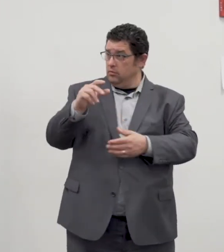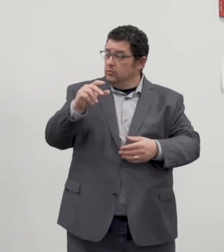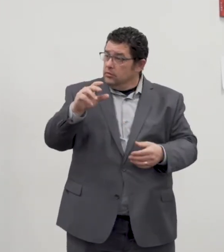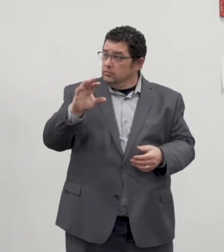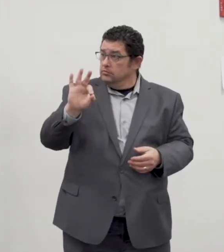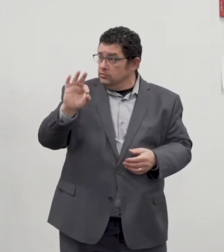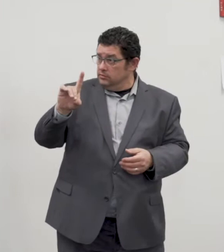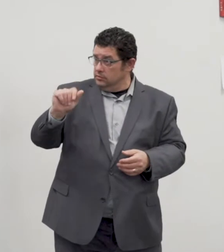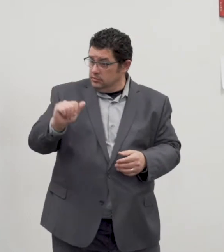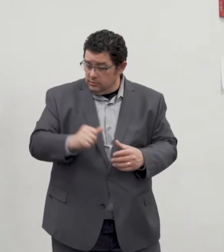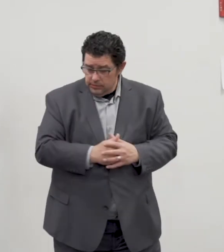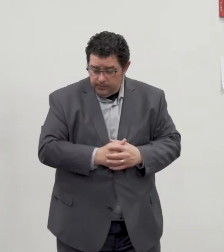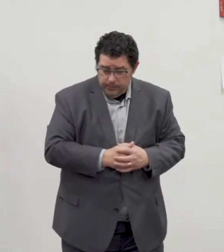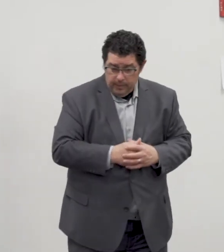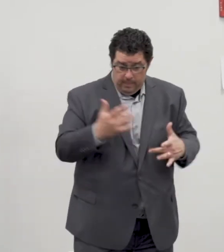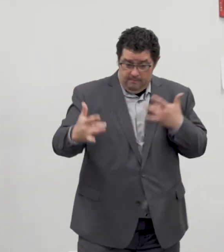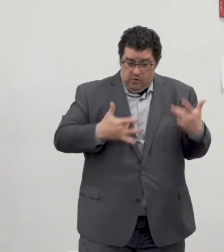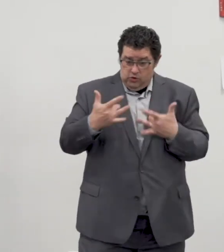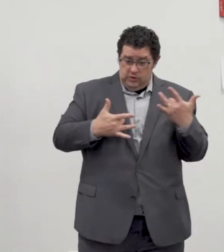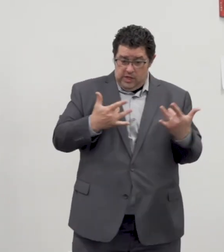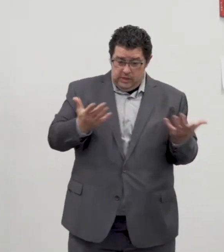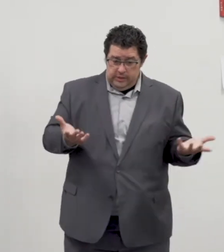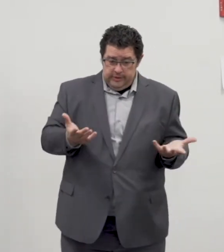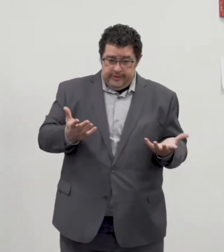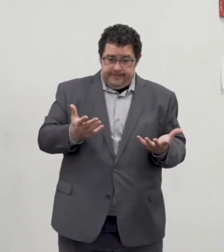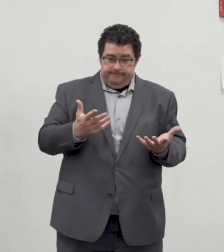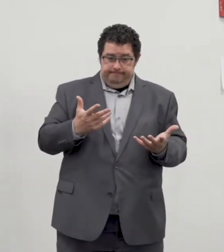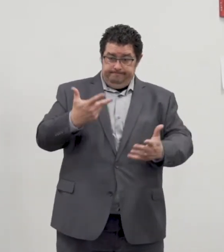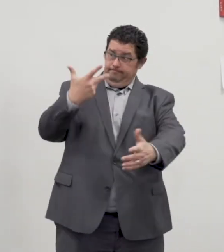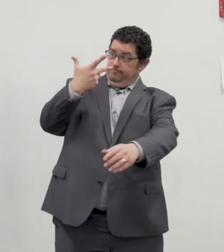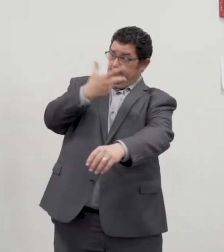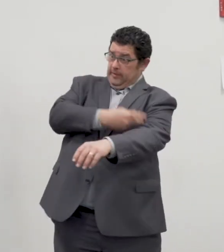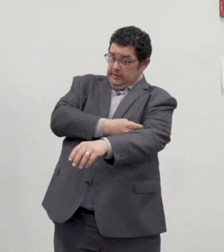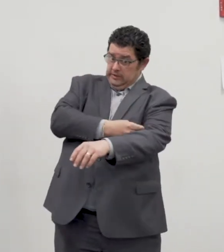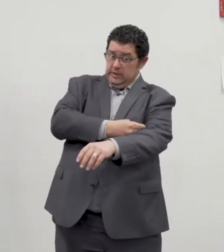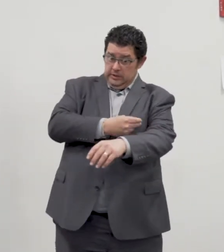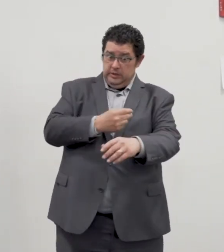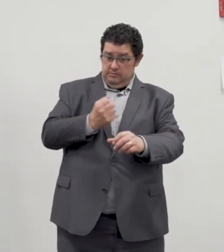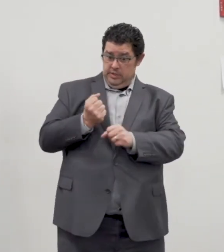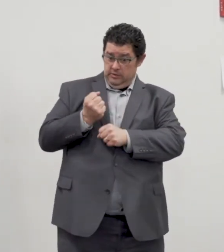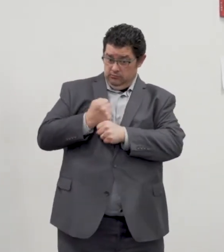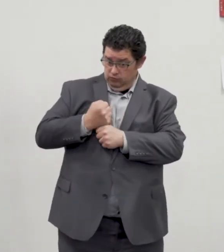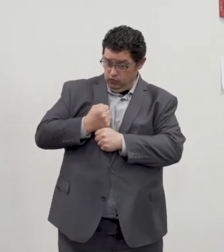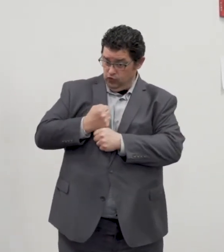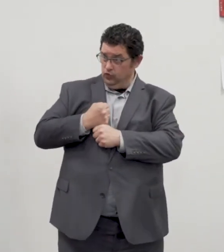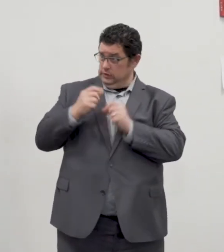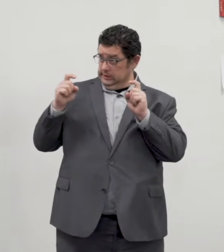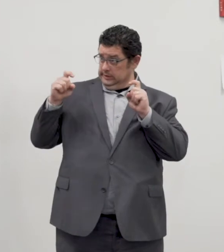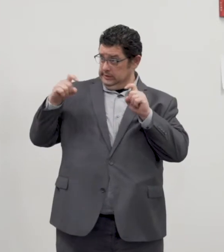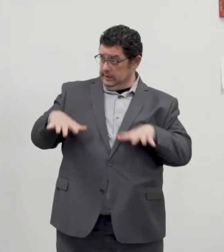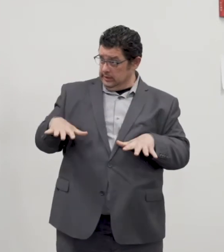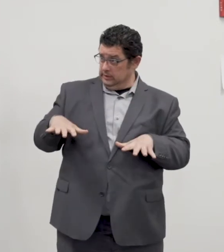it's very exciting that a vaccine is being produced and tested right now. It's being produced right here in St. Louis